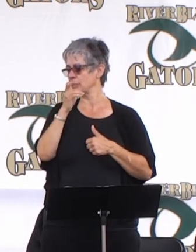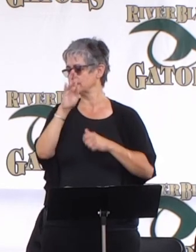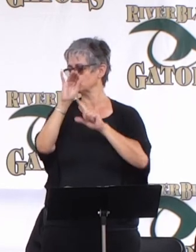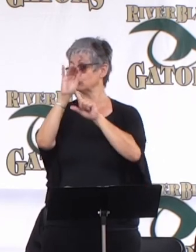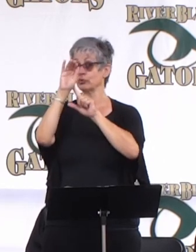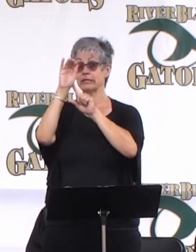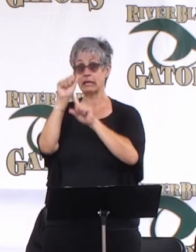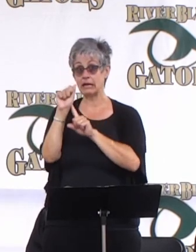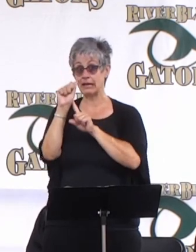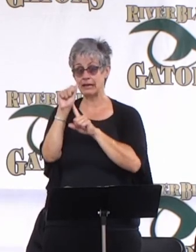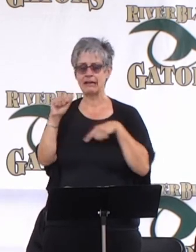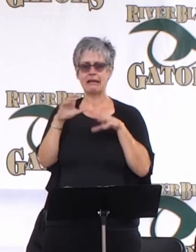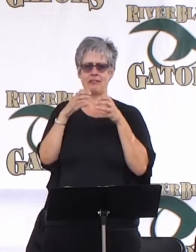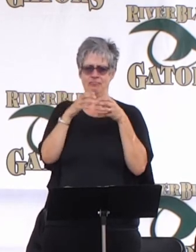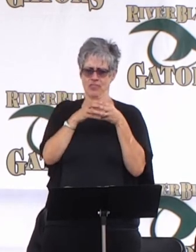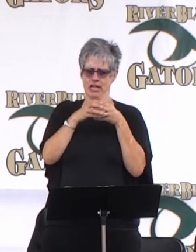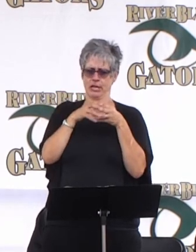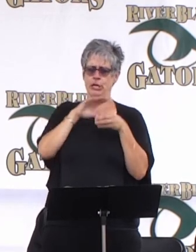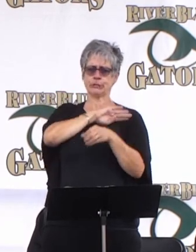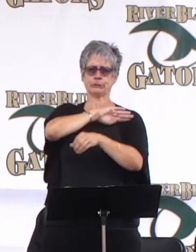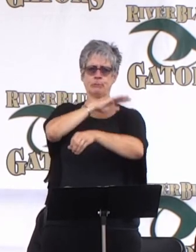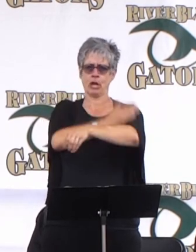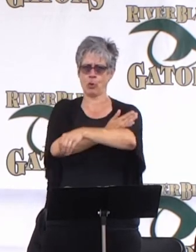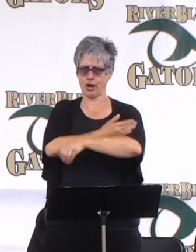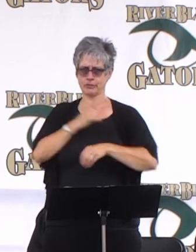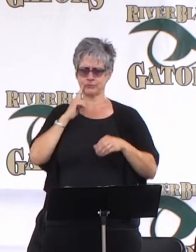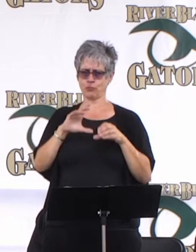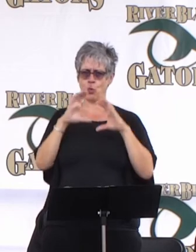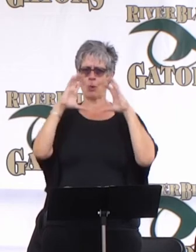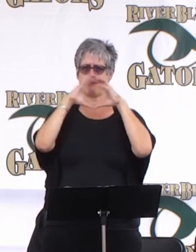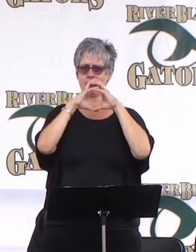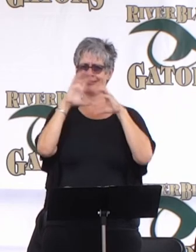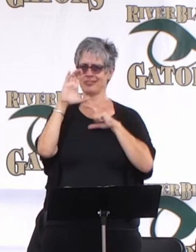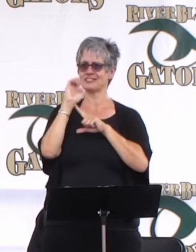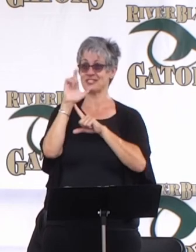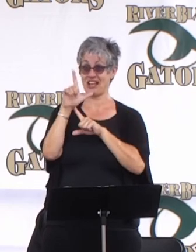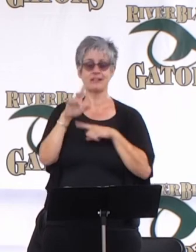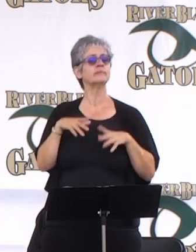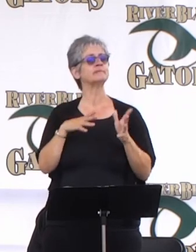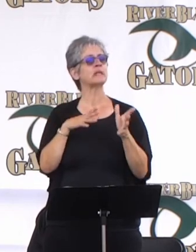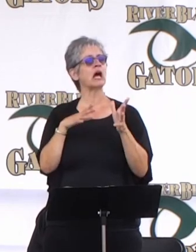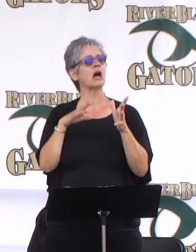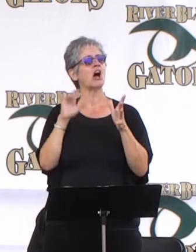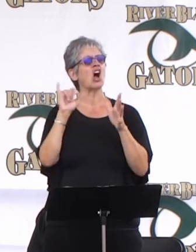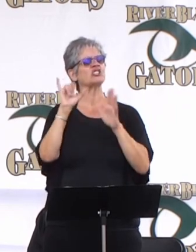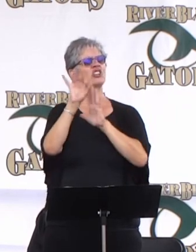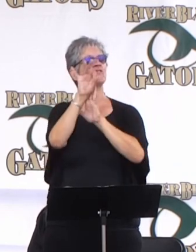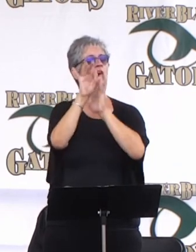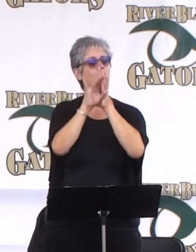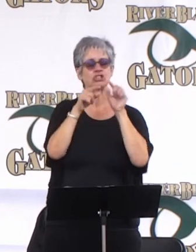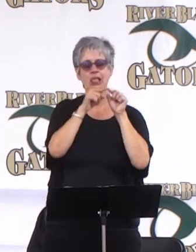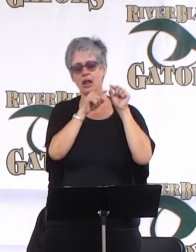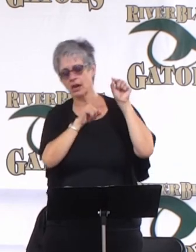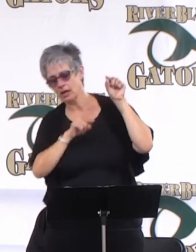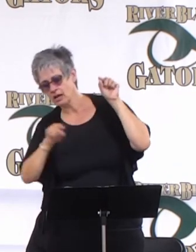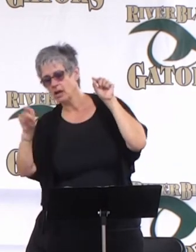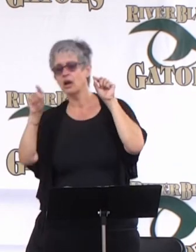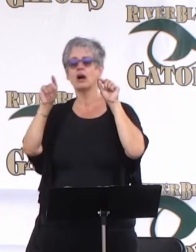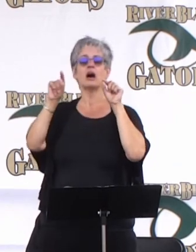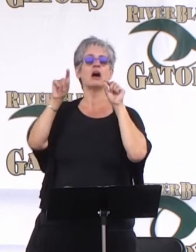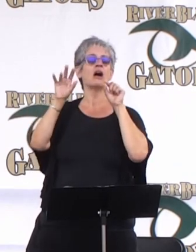joke. It has also taught us how to take the derivative of a function, as well as what the function of the cerebellum in the brain